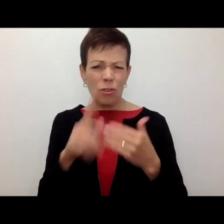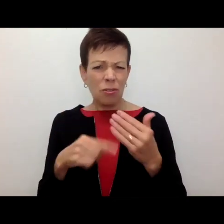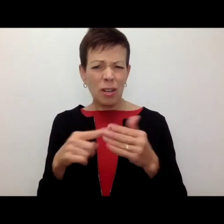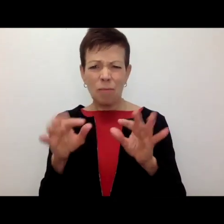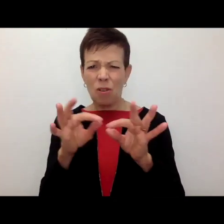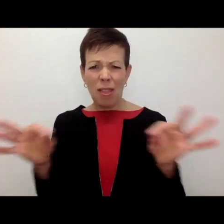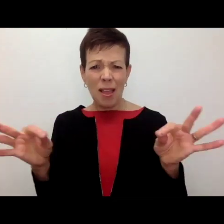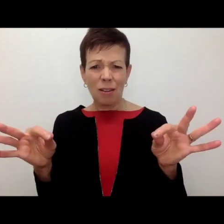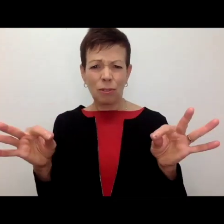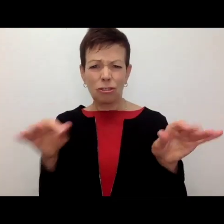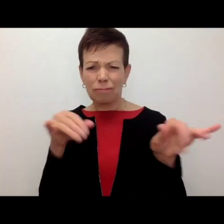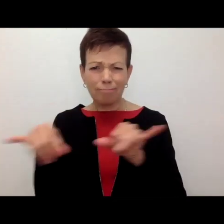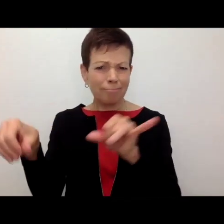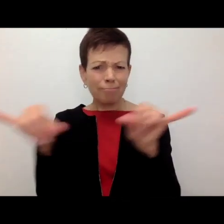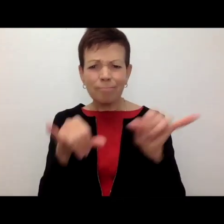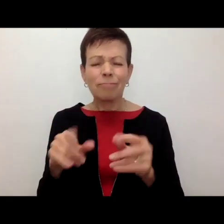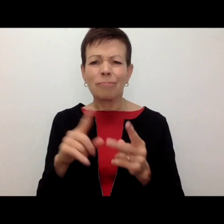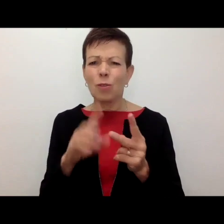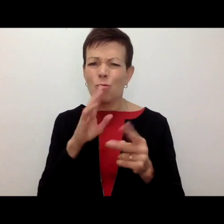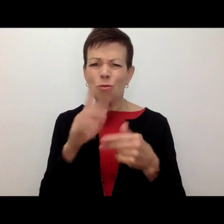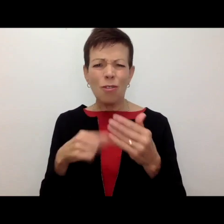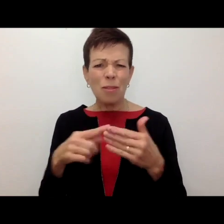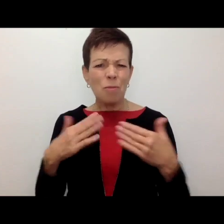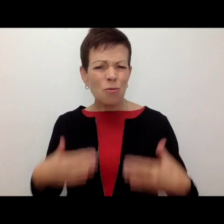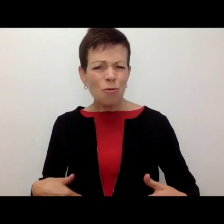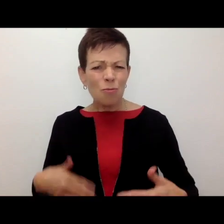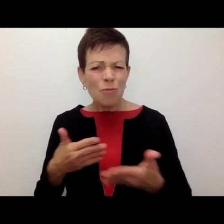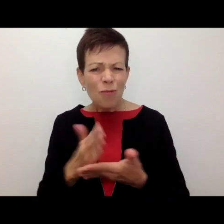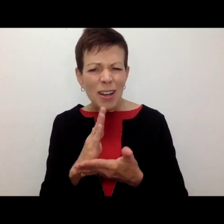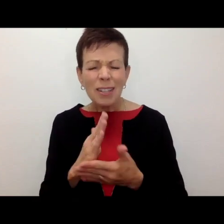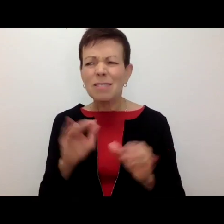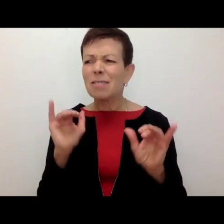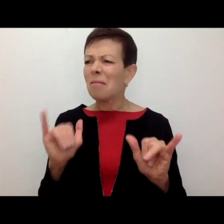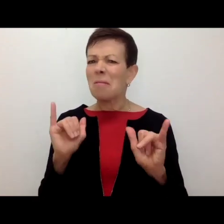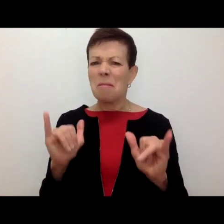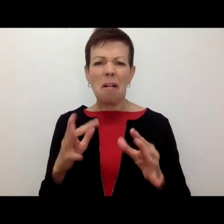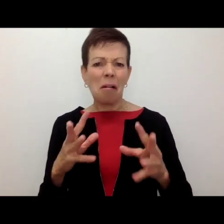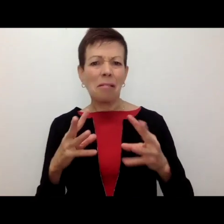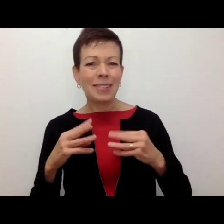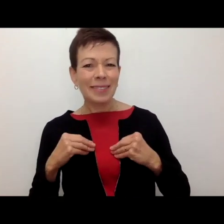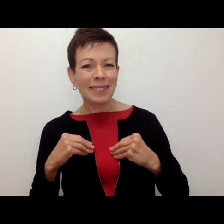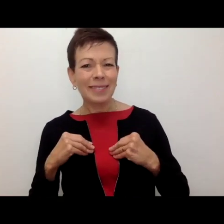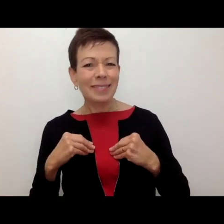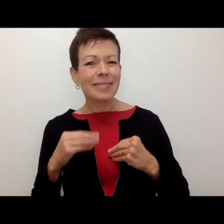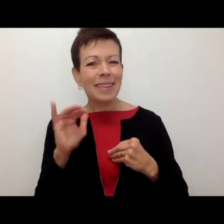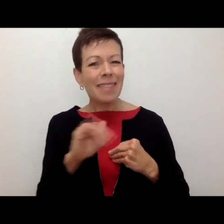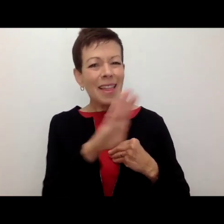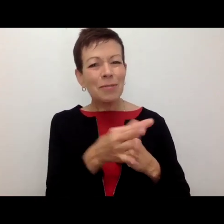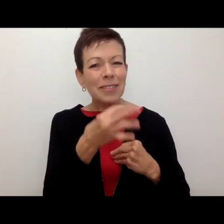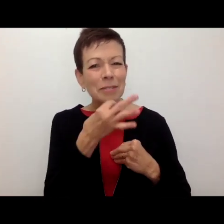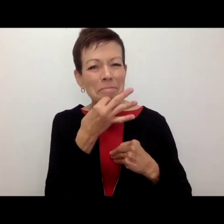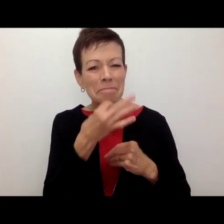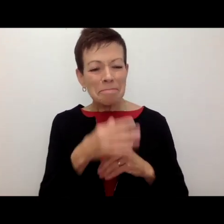oh, we're talking really about human rights. We're talking about linguistic rights, and come to accept his